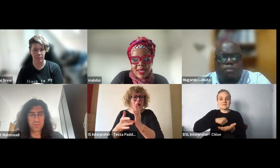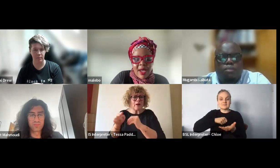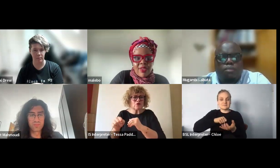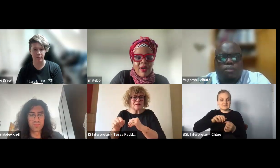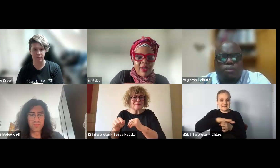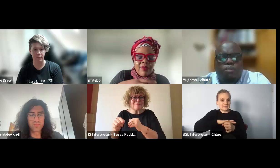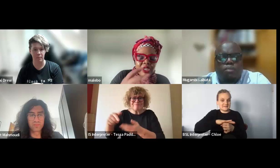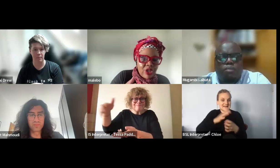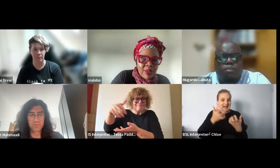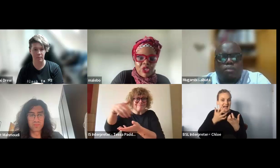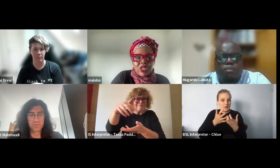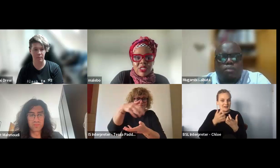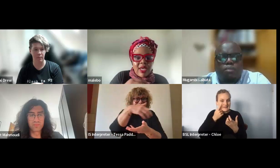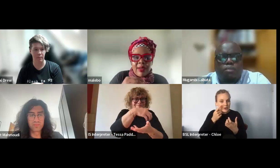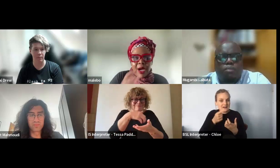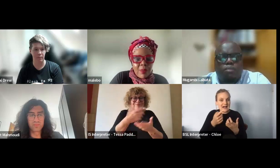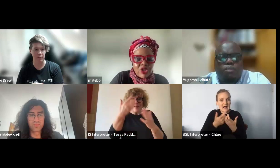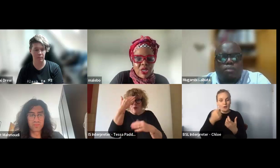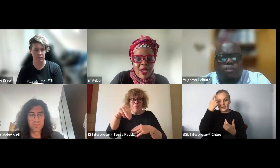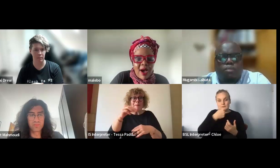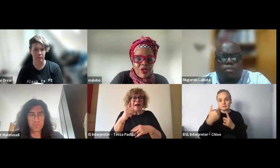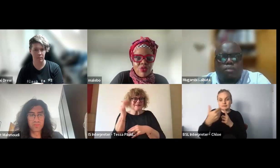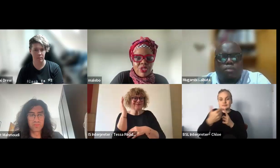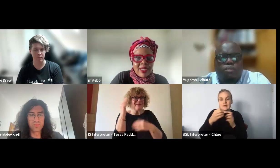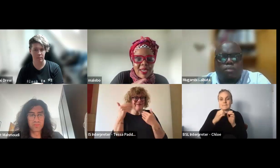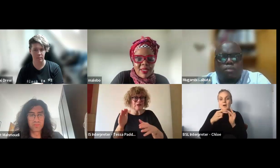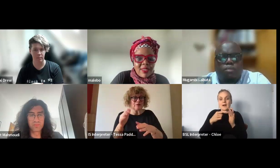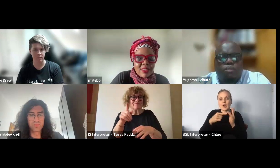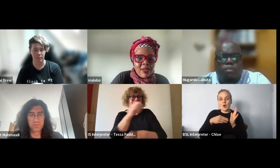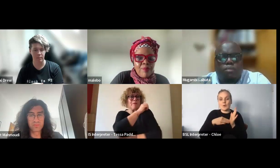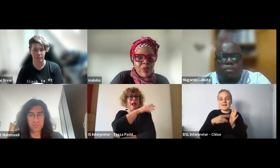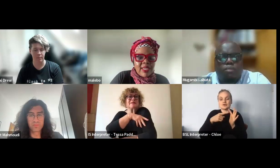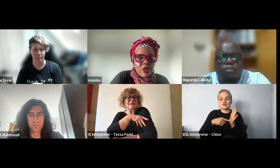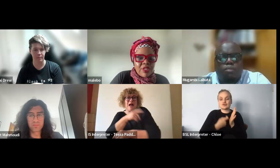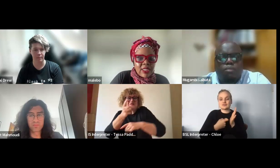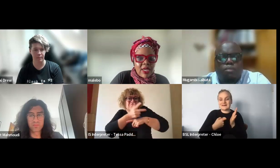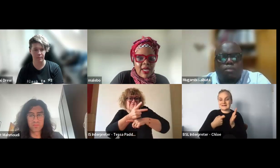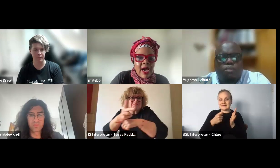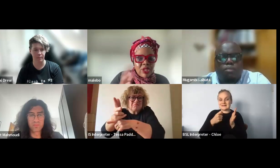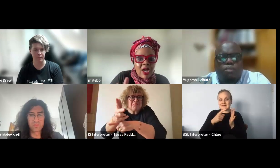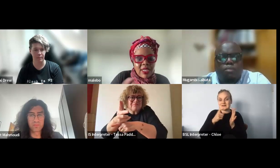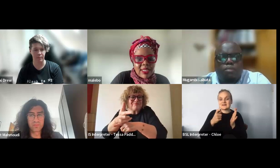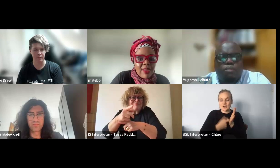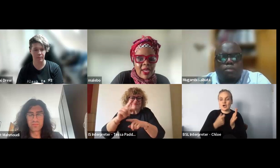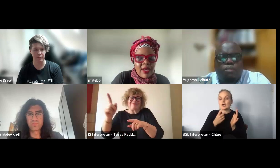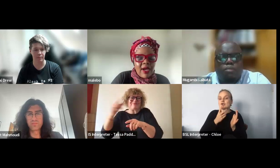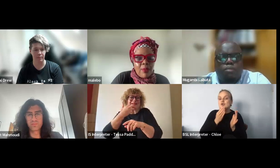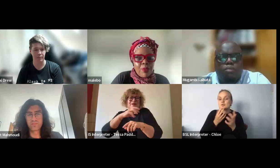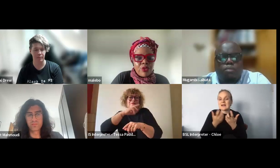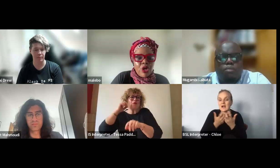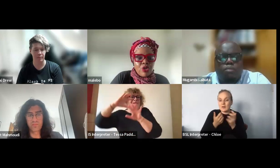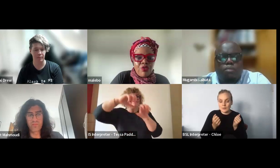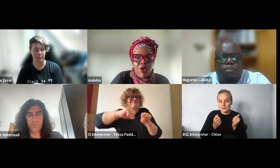how the facial images and biometrics are used against a certain set of data, and how targets are